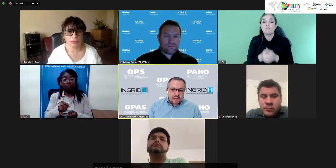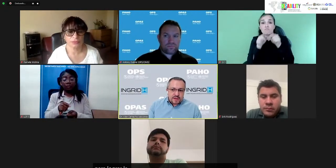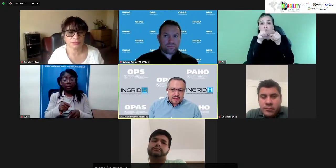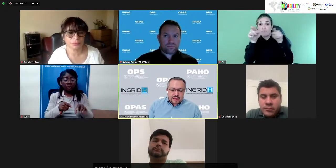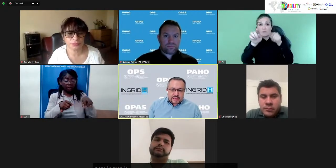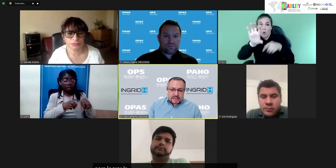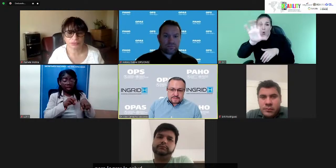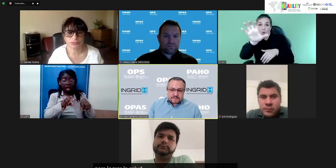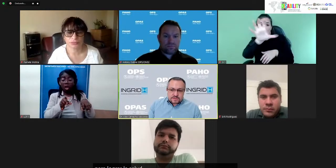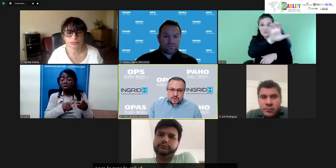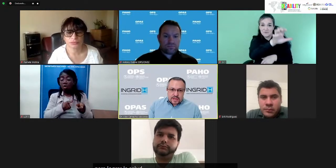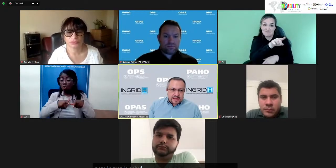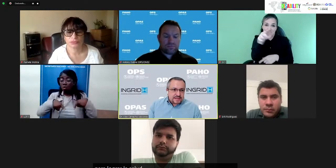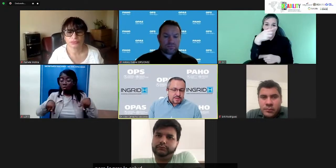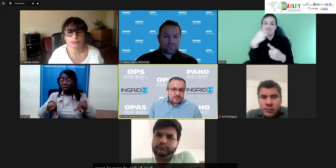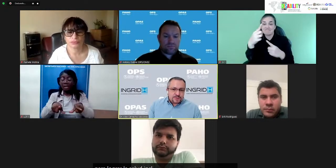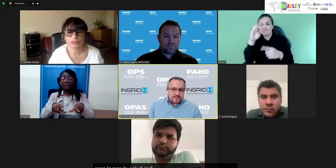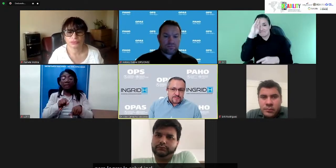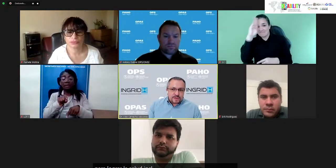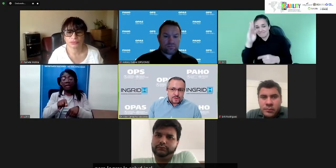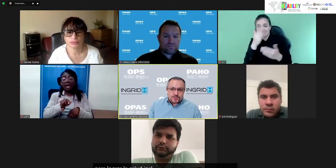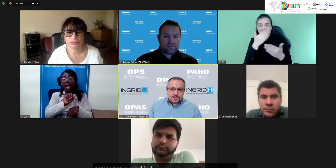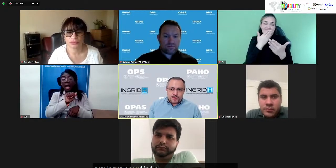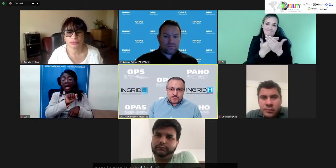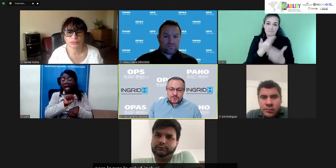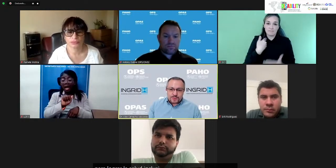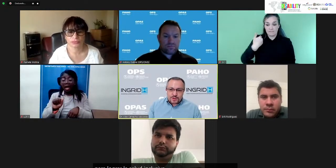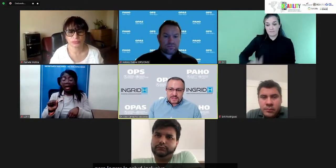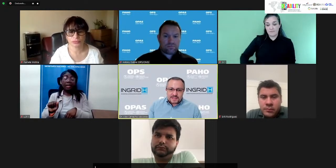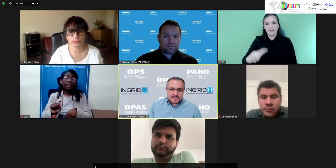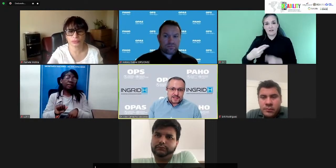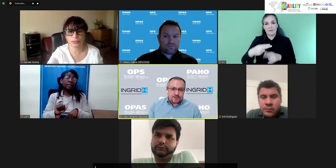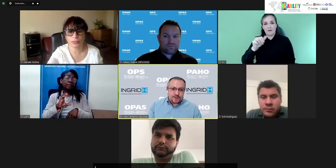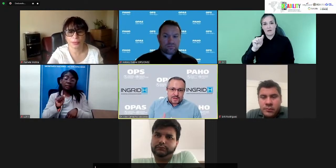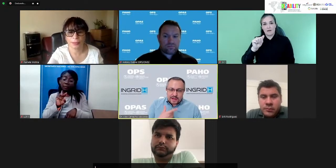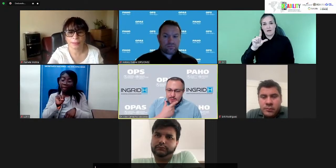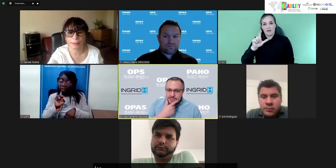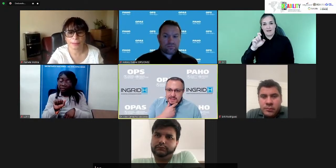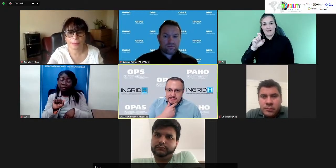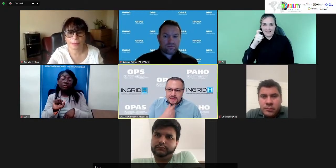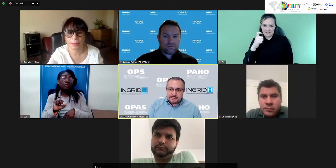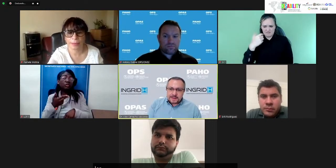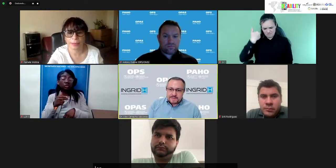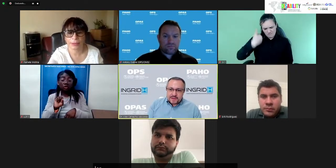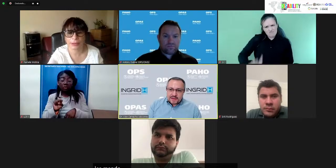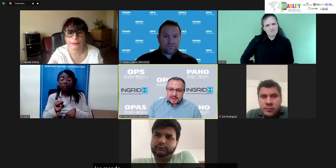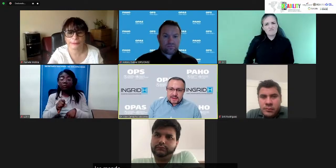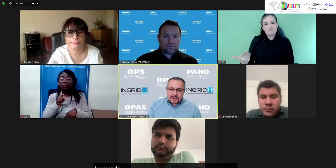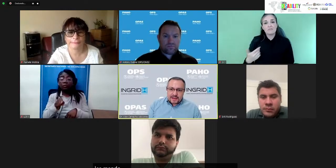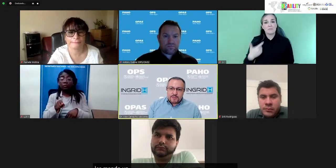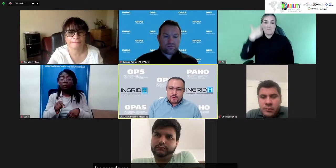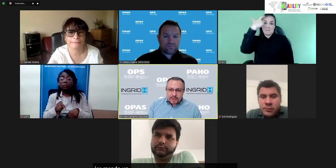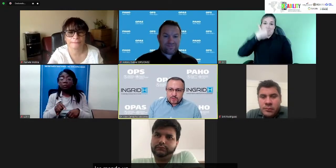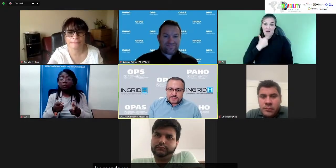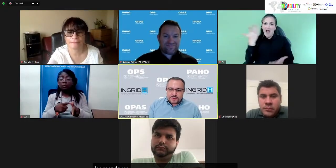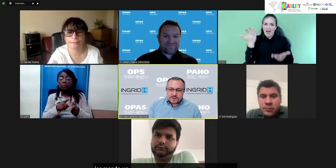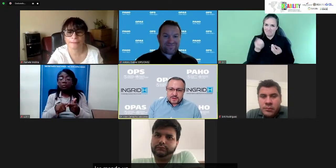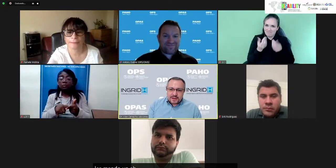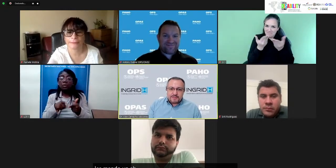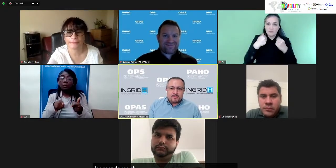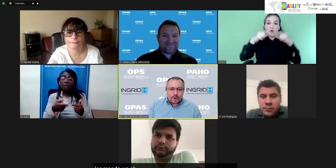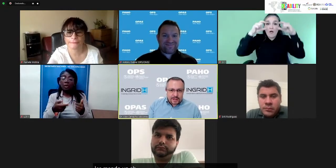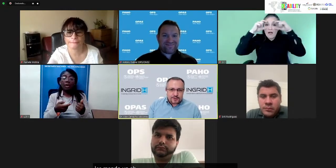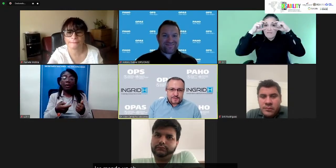a lot from where we are right now my name is alex camacho i am wearing glasses i have a